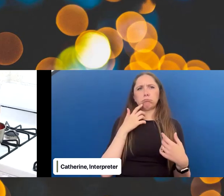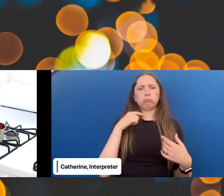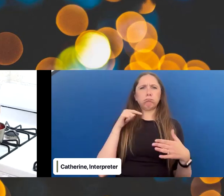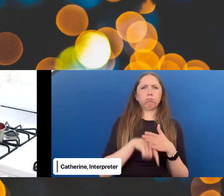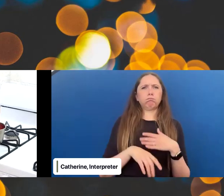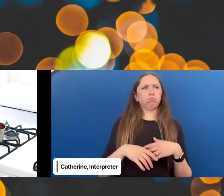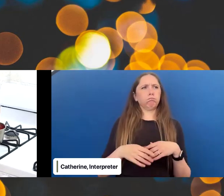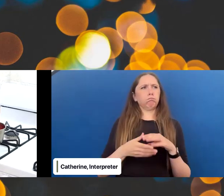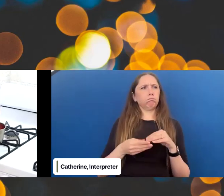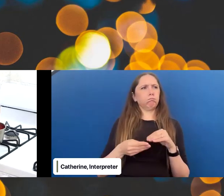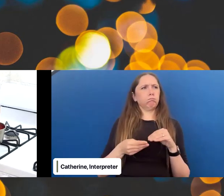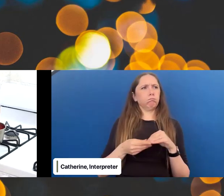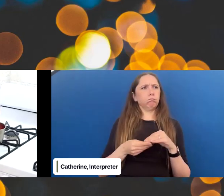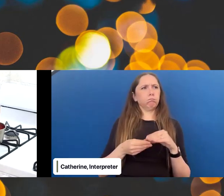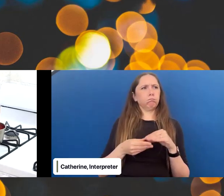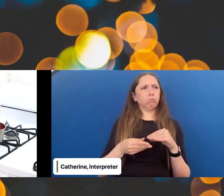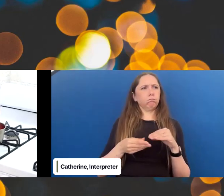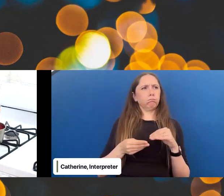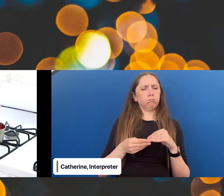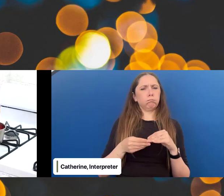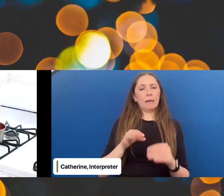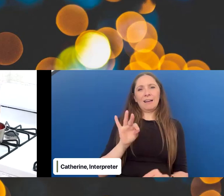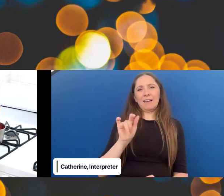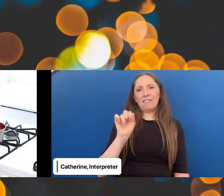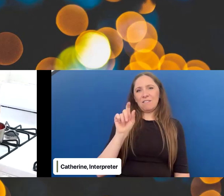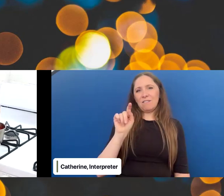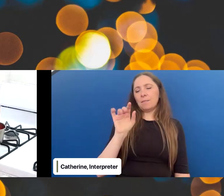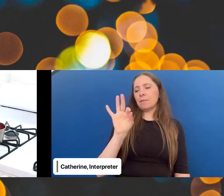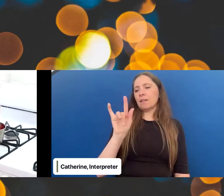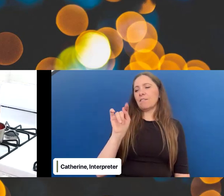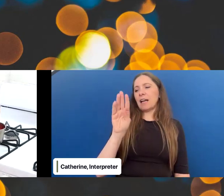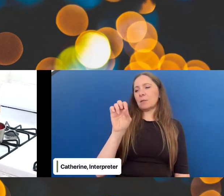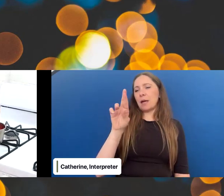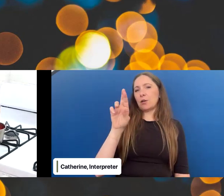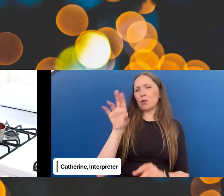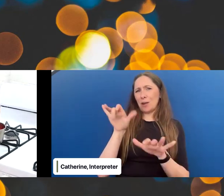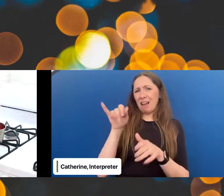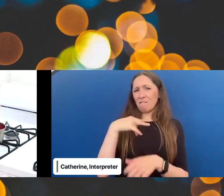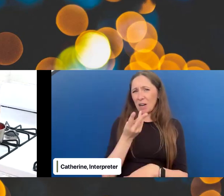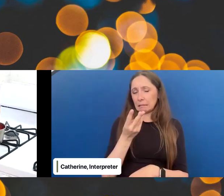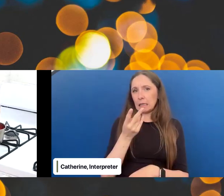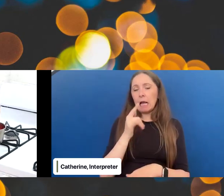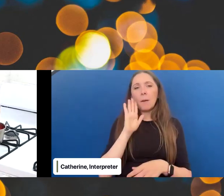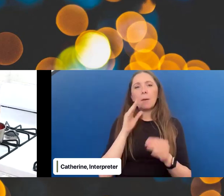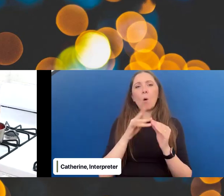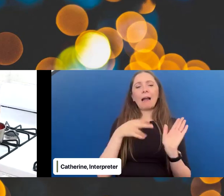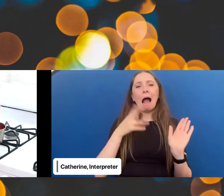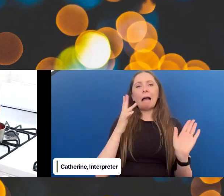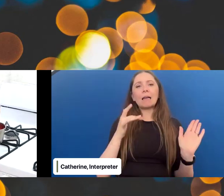you go. Michael Fassbender doing that voice? I don't think so. Michael Fassbender would have been like,